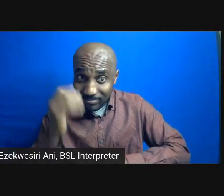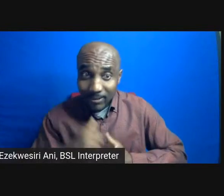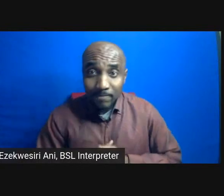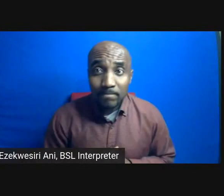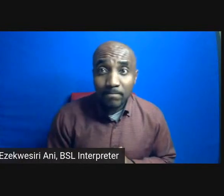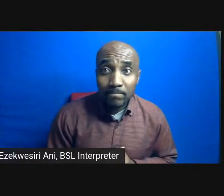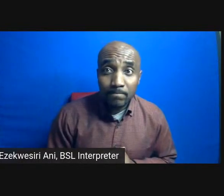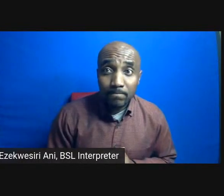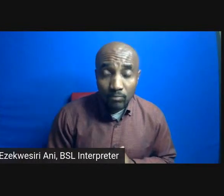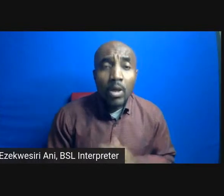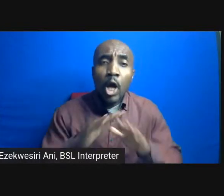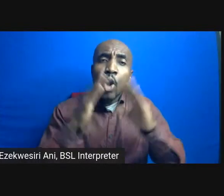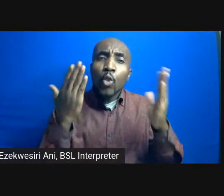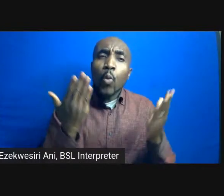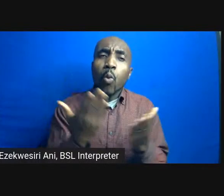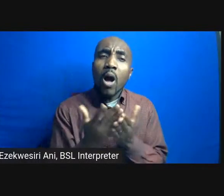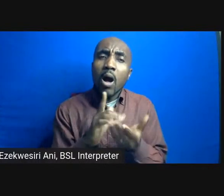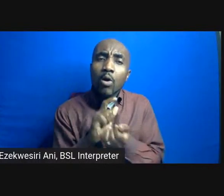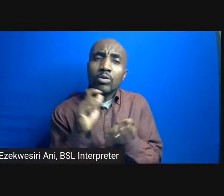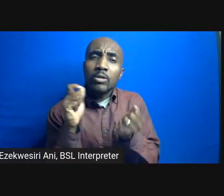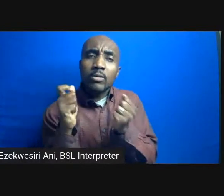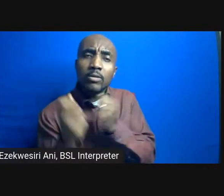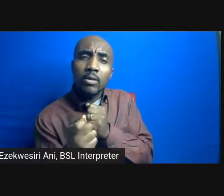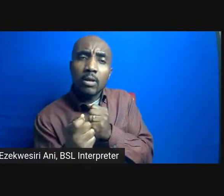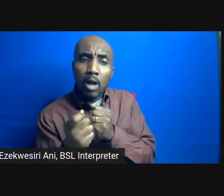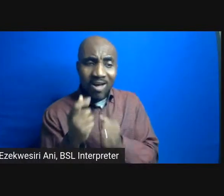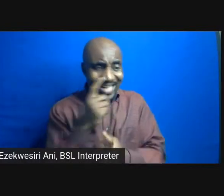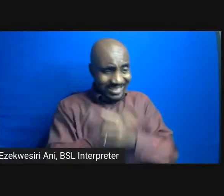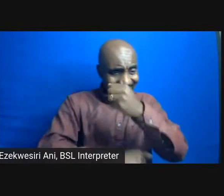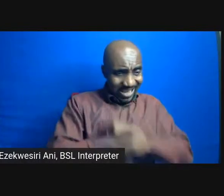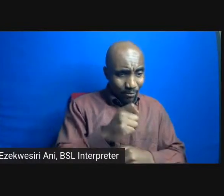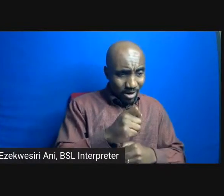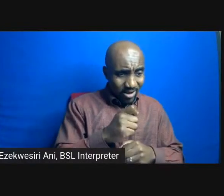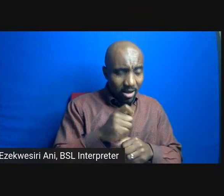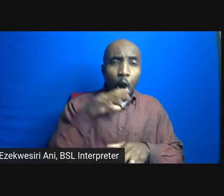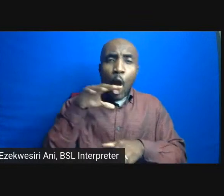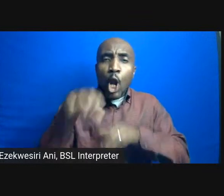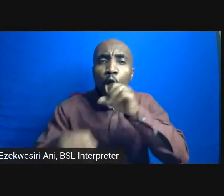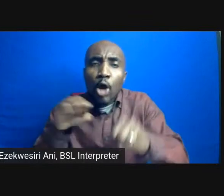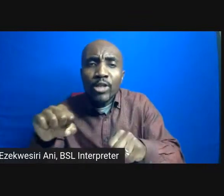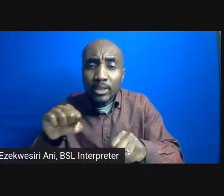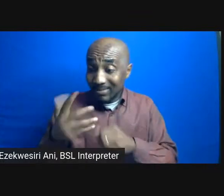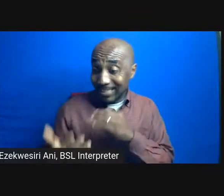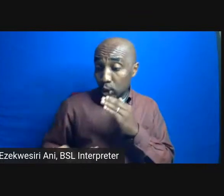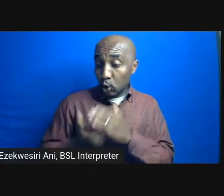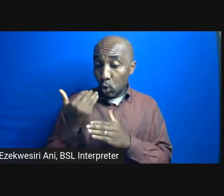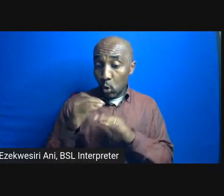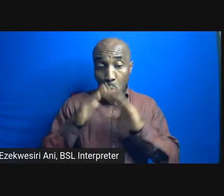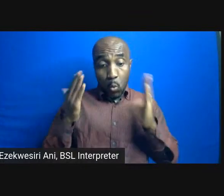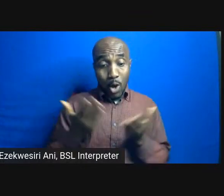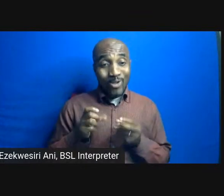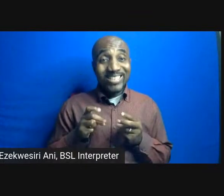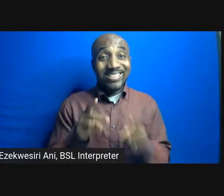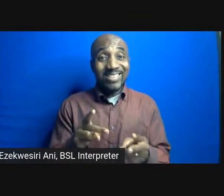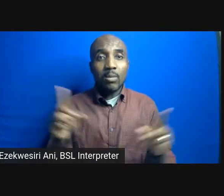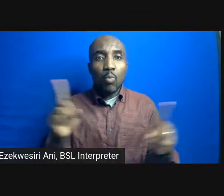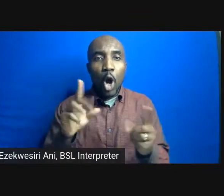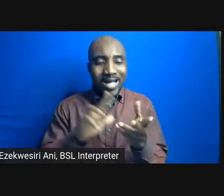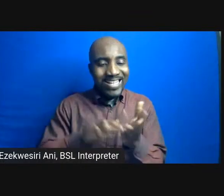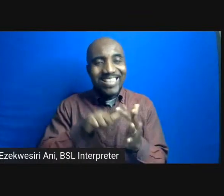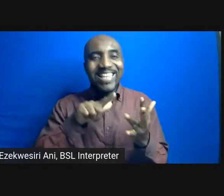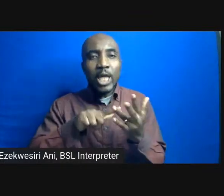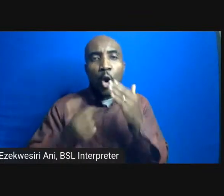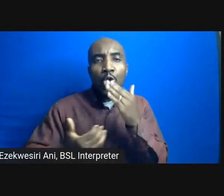As the world moved from slavery to colonialism and then to modern day systems, namely